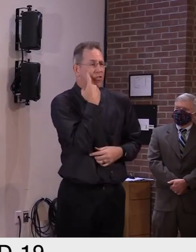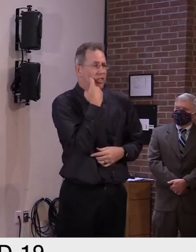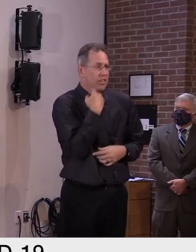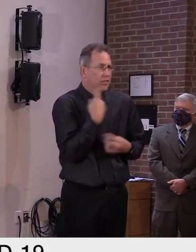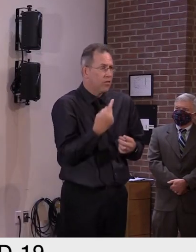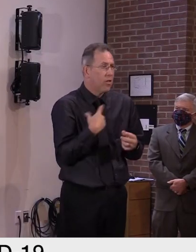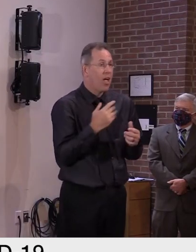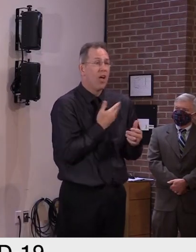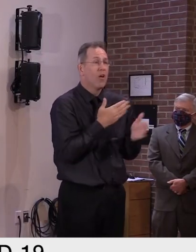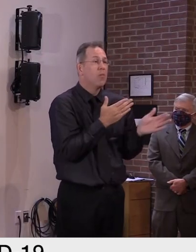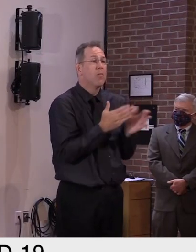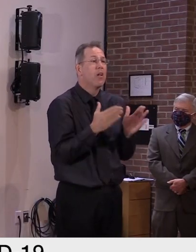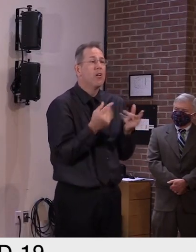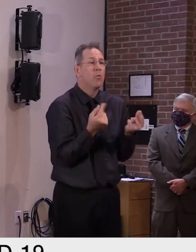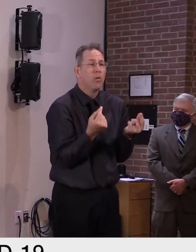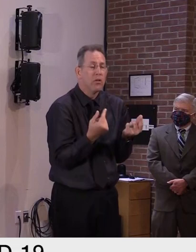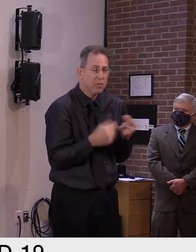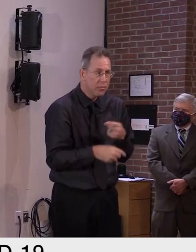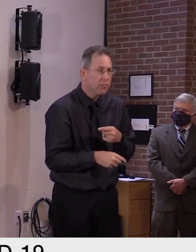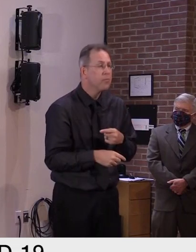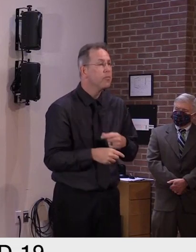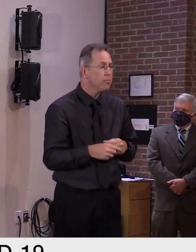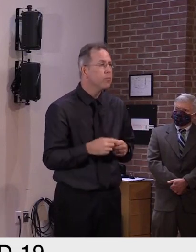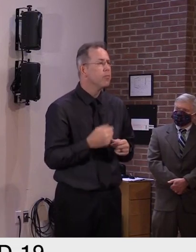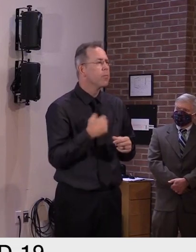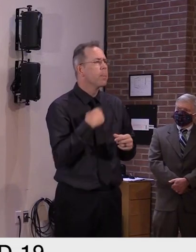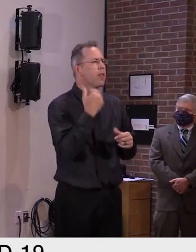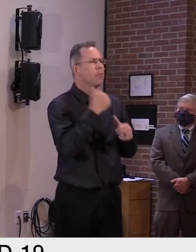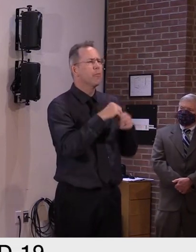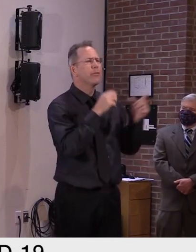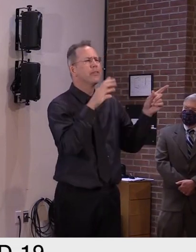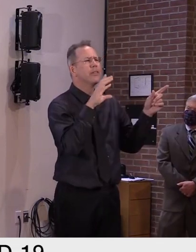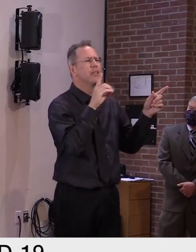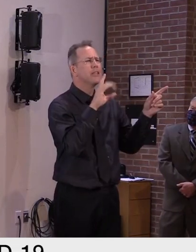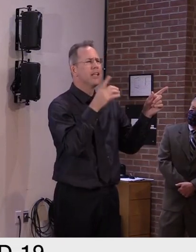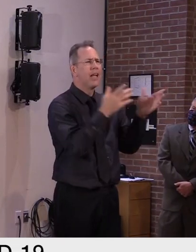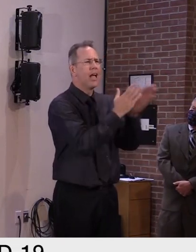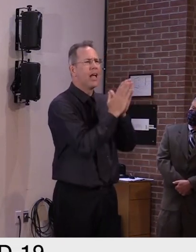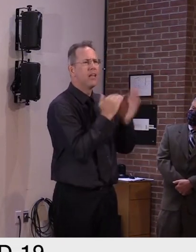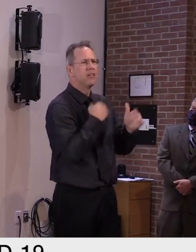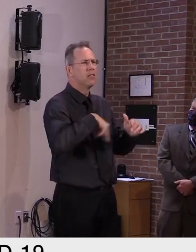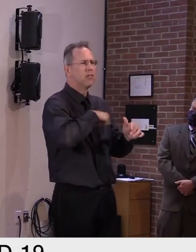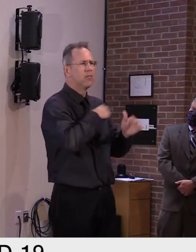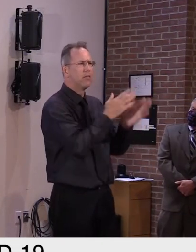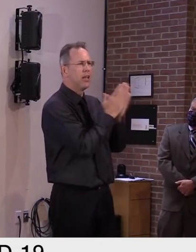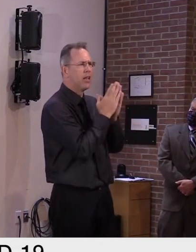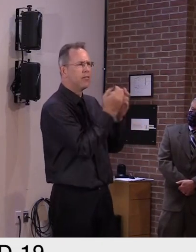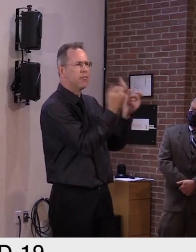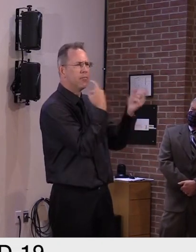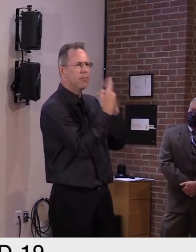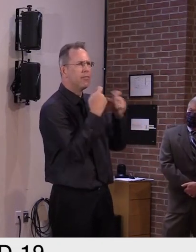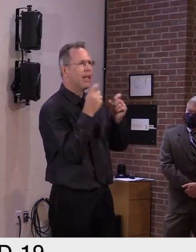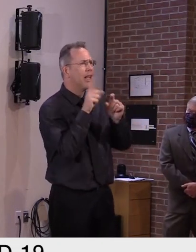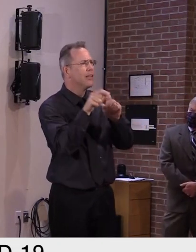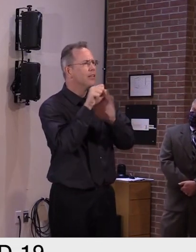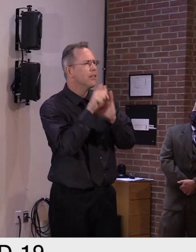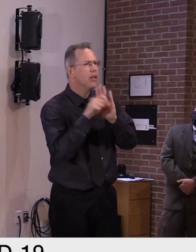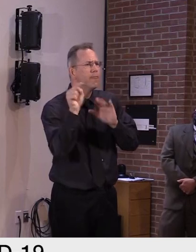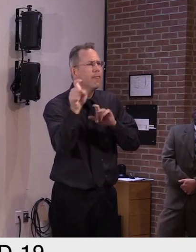to questions that the CDC asked all states went in on time late last